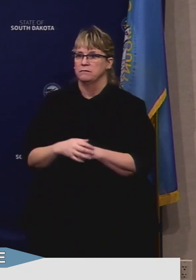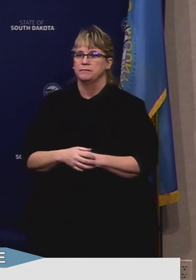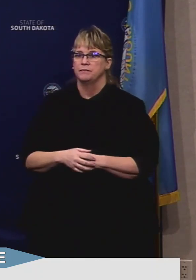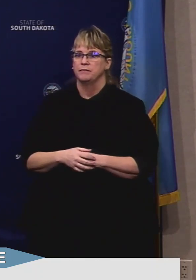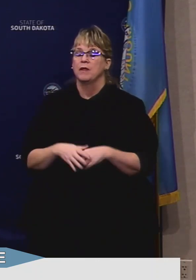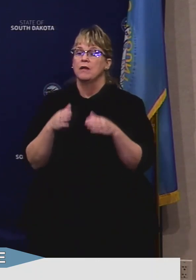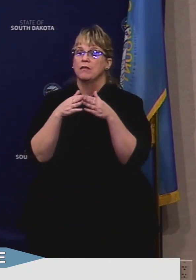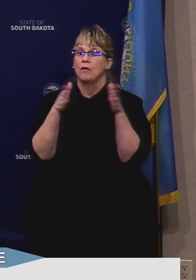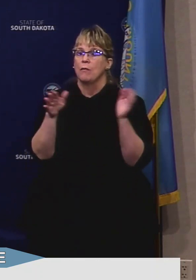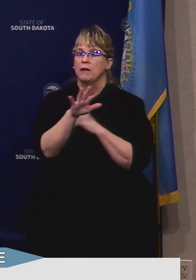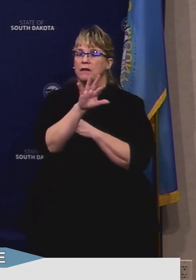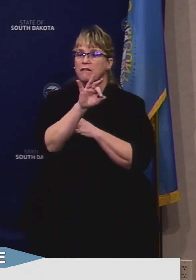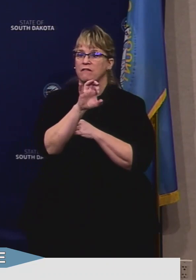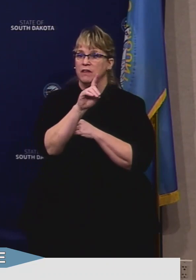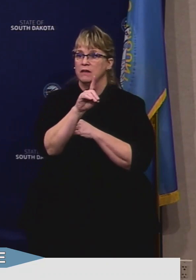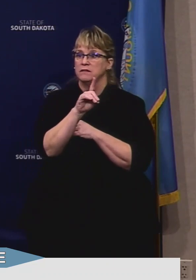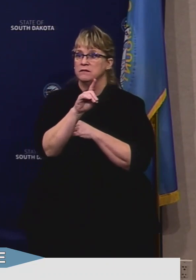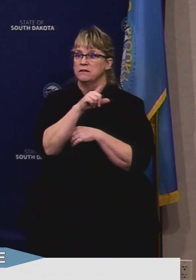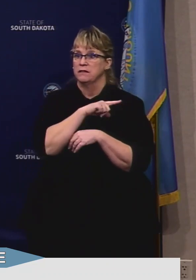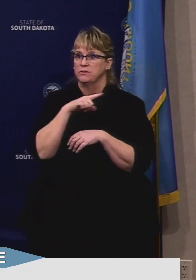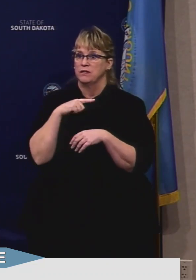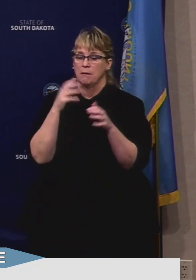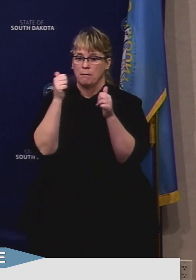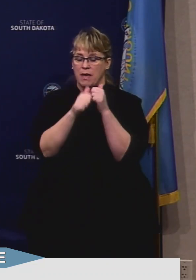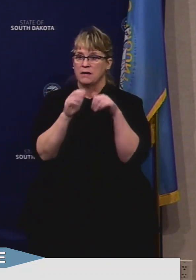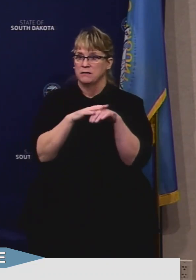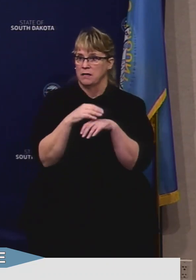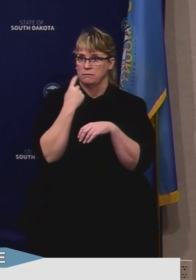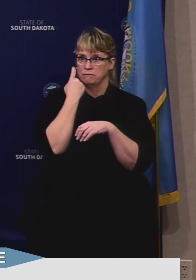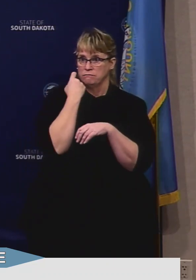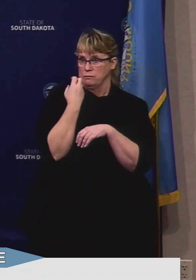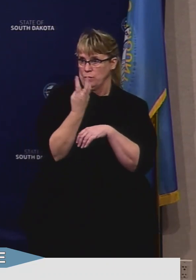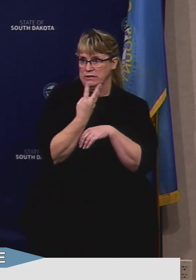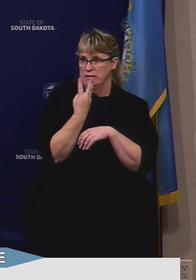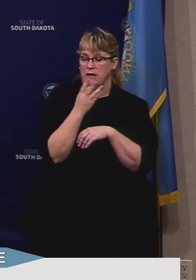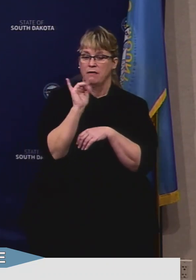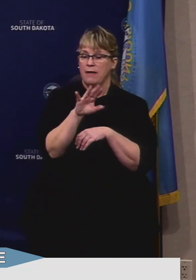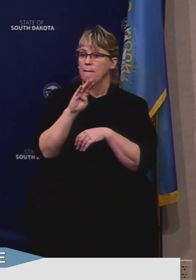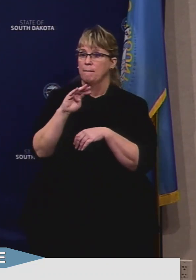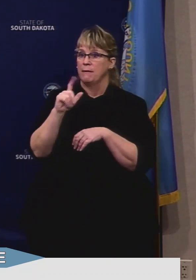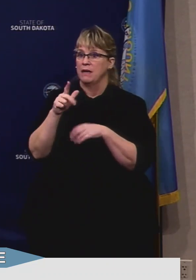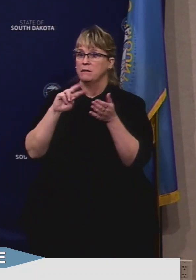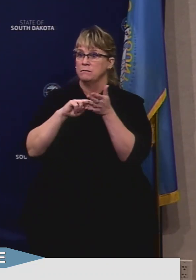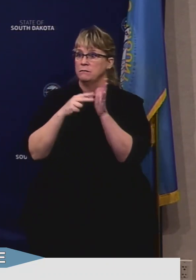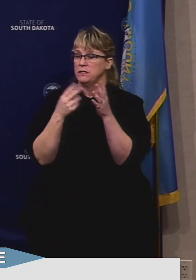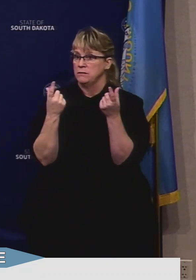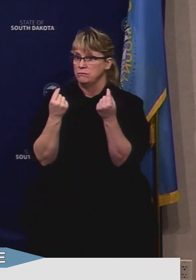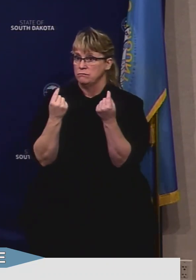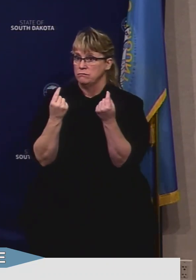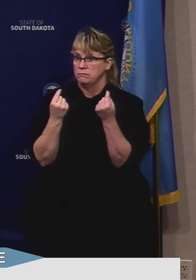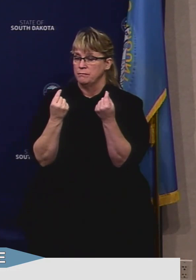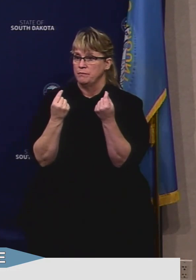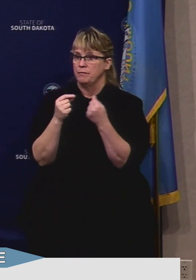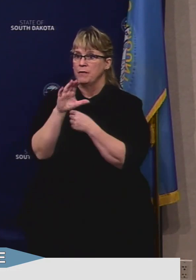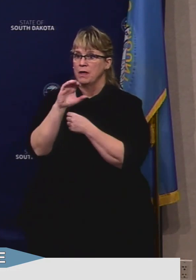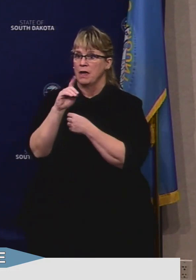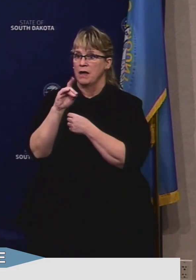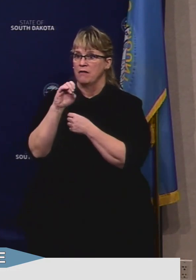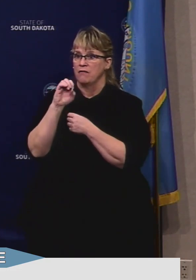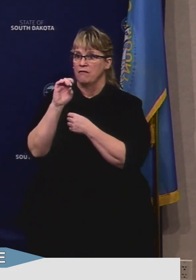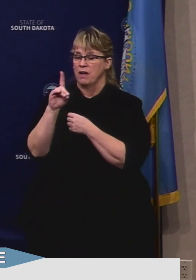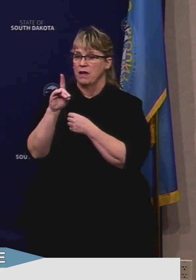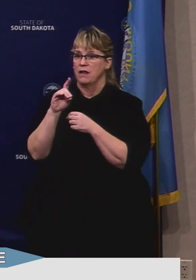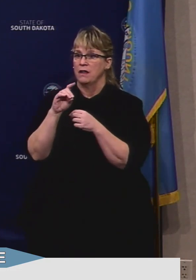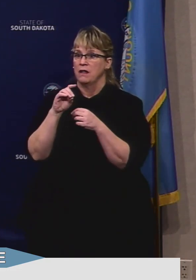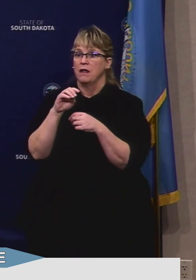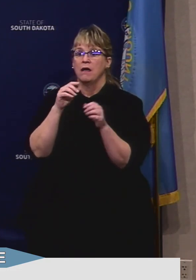open fields legislation did pass through the House on Wednesday, and what this bill would do would be codifying into statute